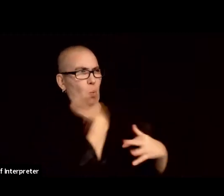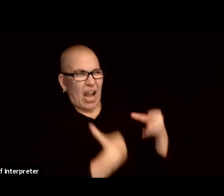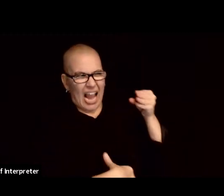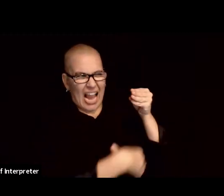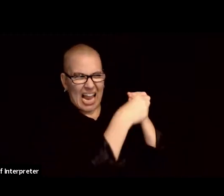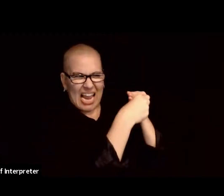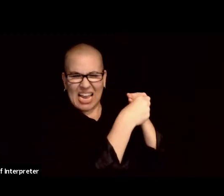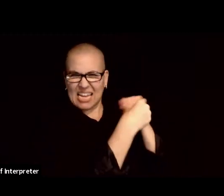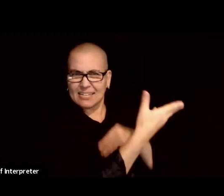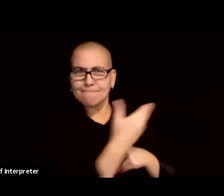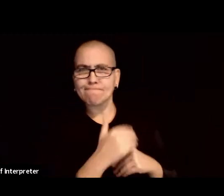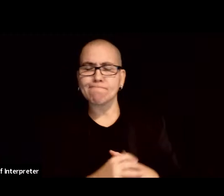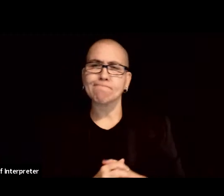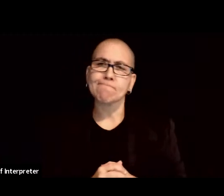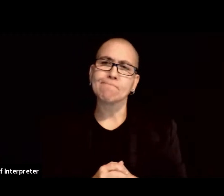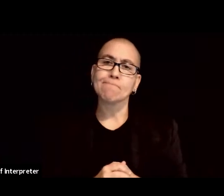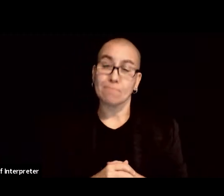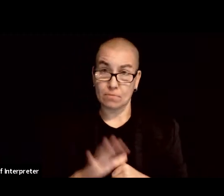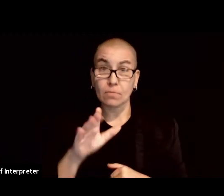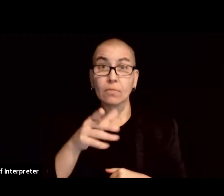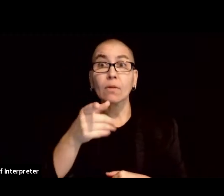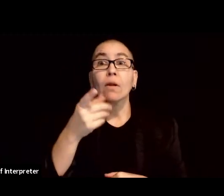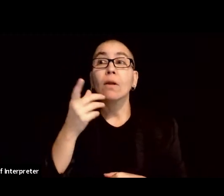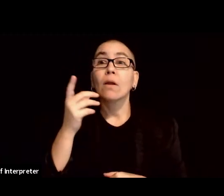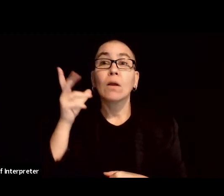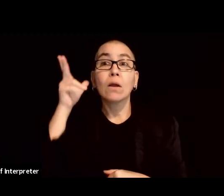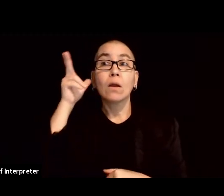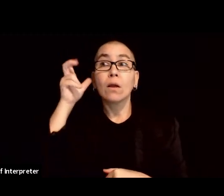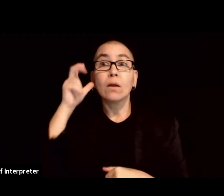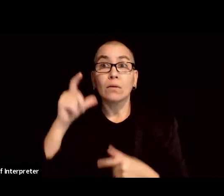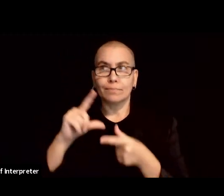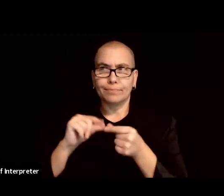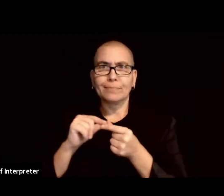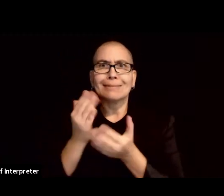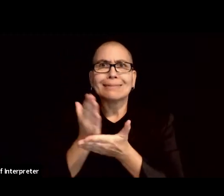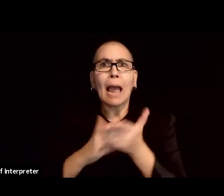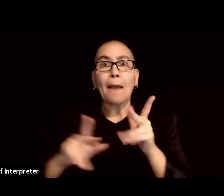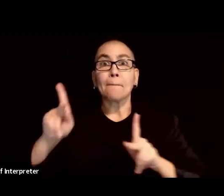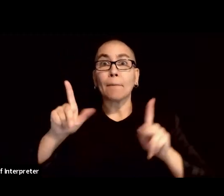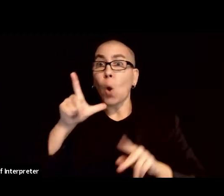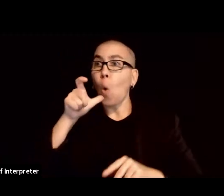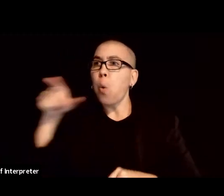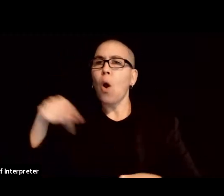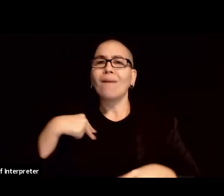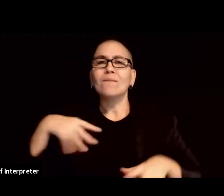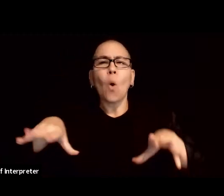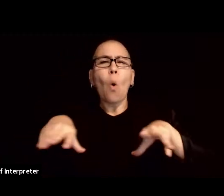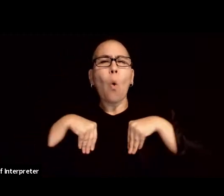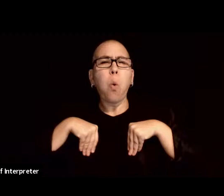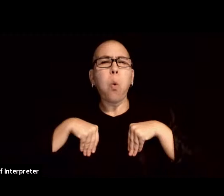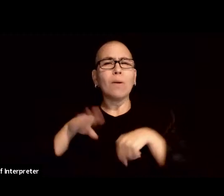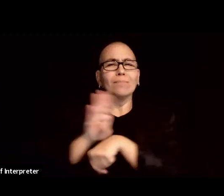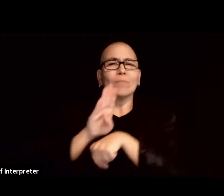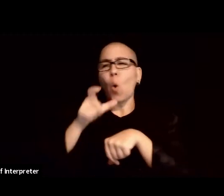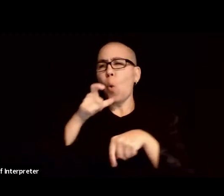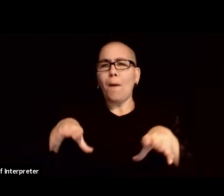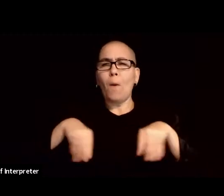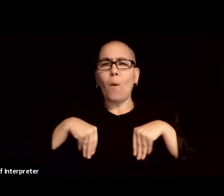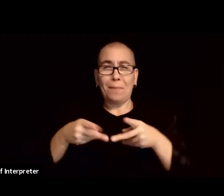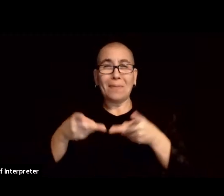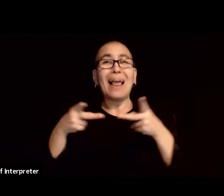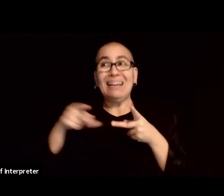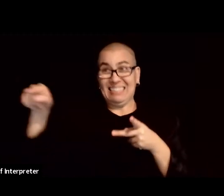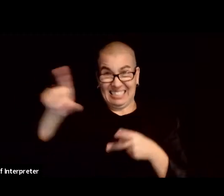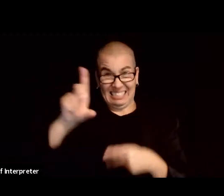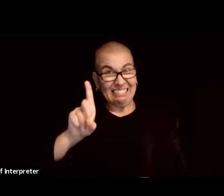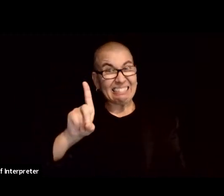the operators of these establishments is that while they are trying to follow the guidelines set forth in